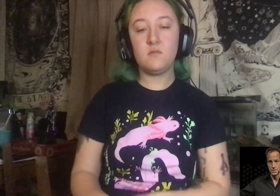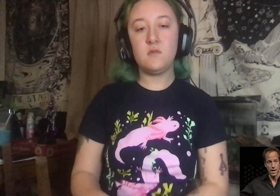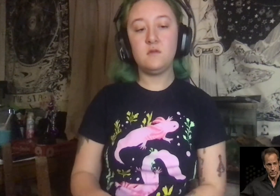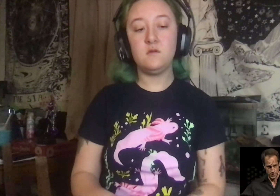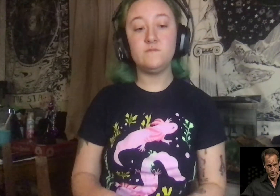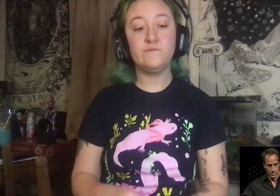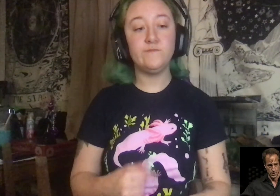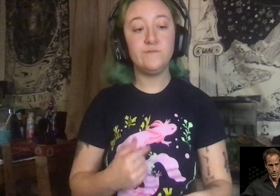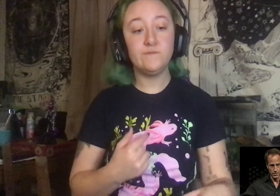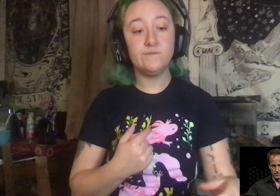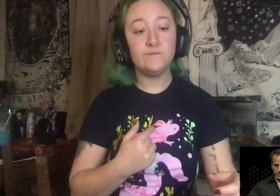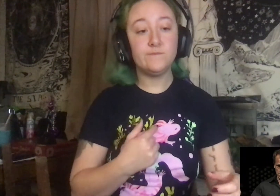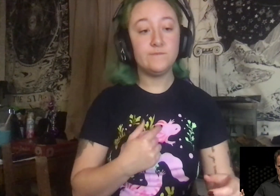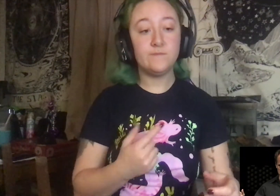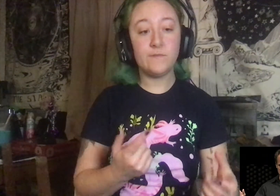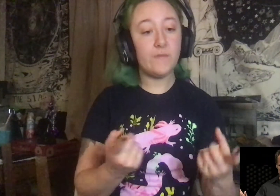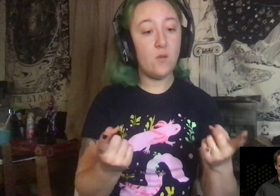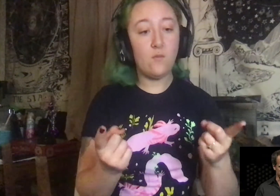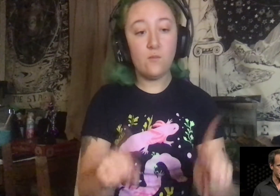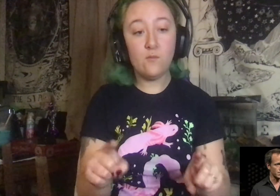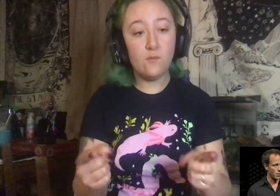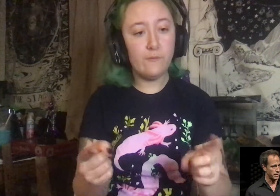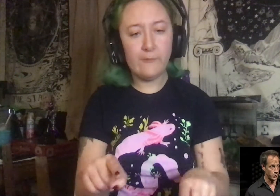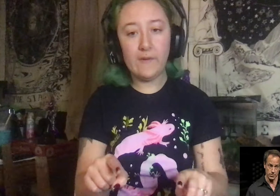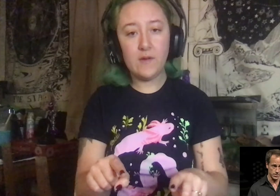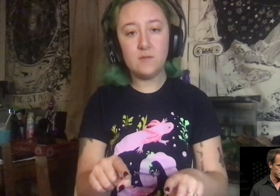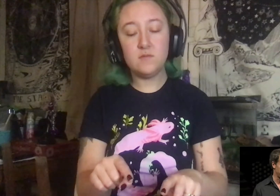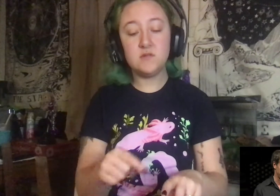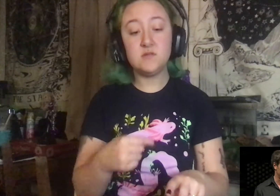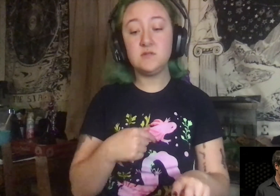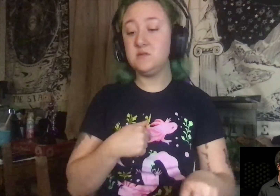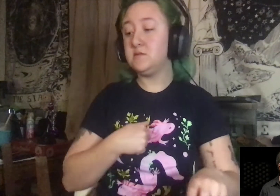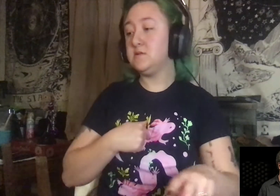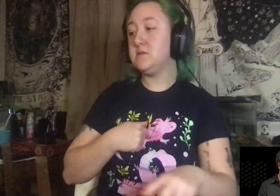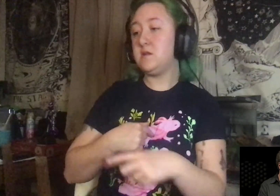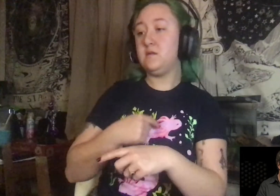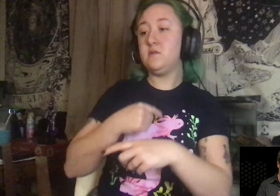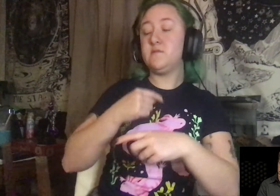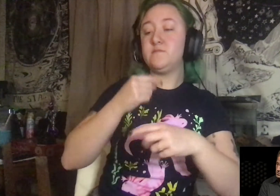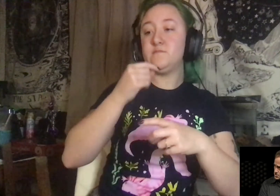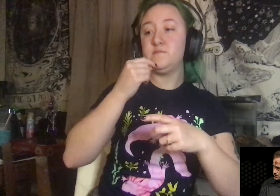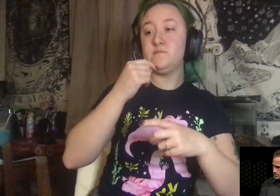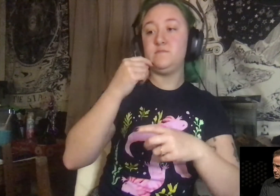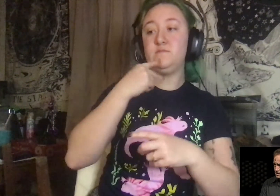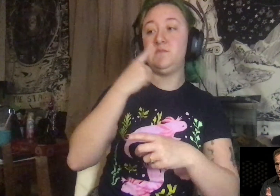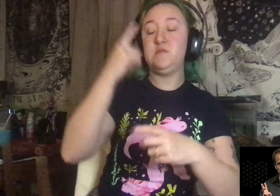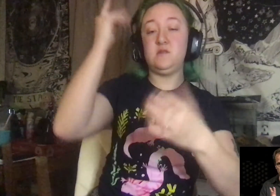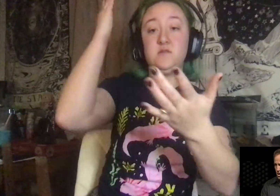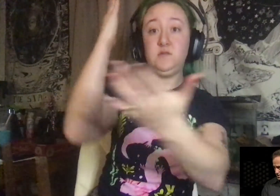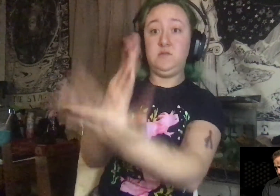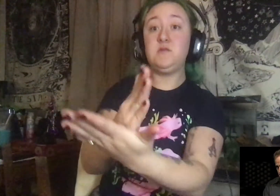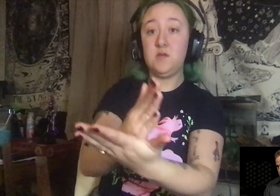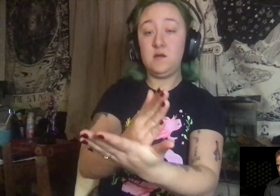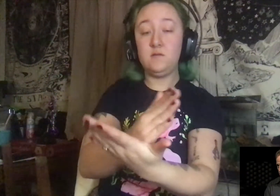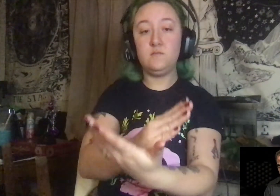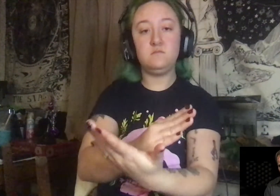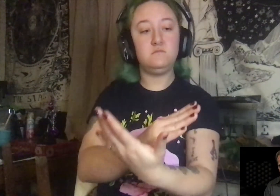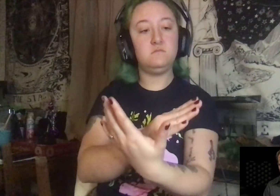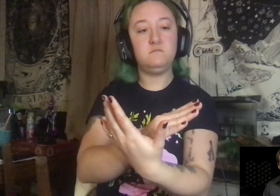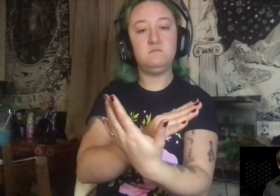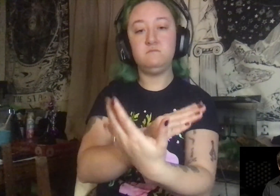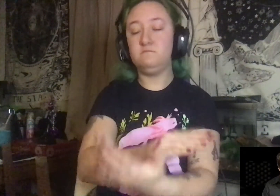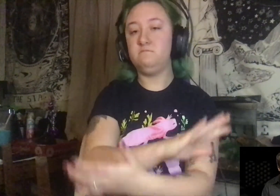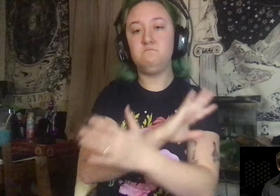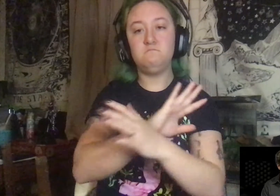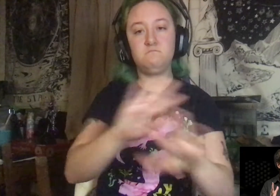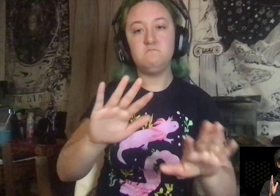out, stop. You guys know the show, we use take one. We don't do take two. There is no writing, there's no scripting, there's no nonsense. We don't fool around,